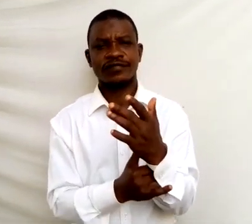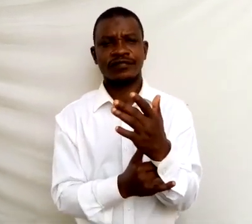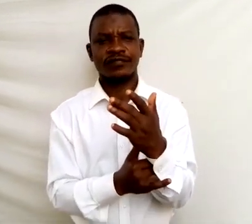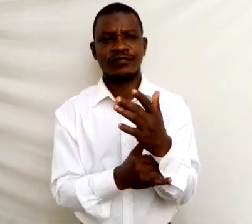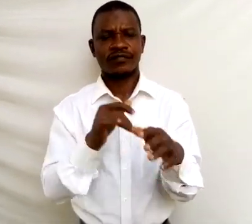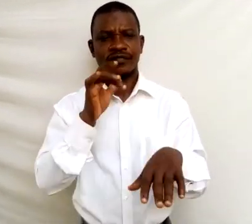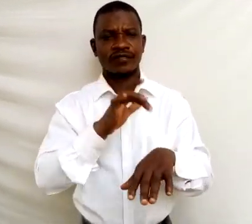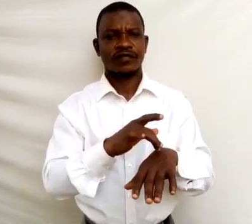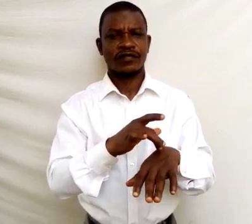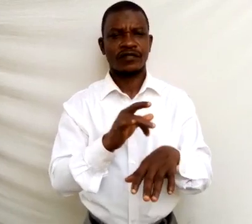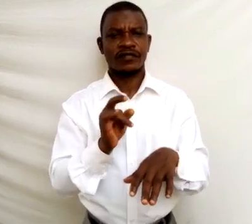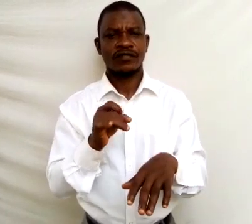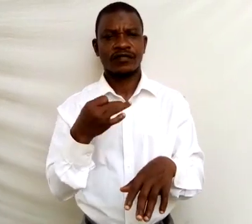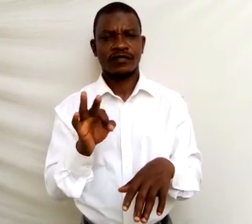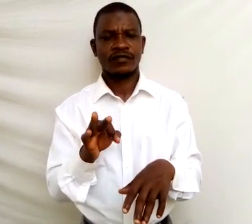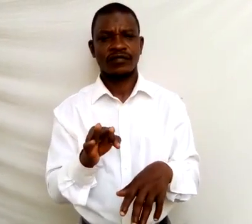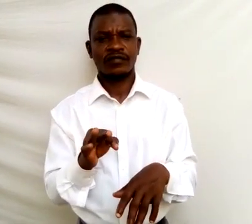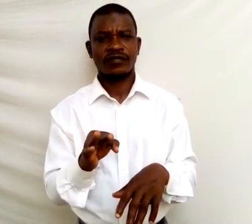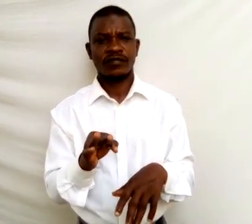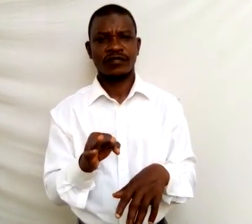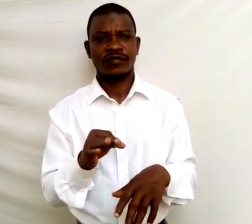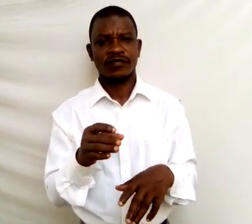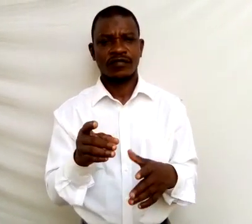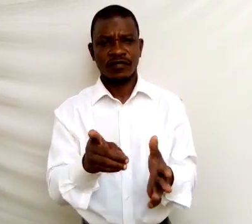Effects of deficit budget.